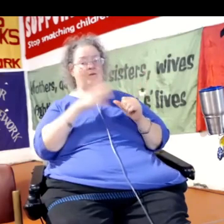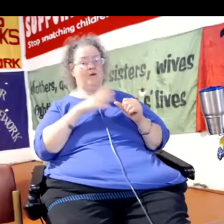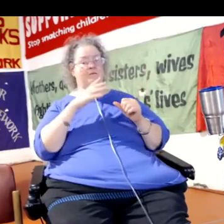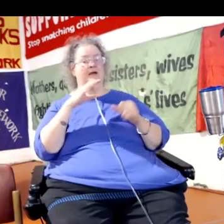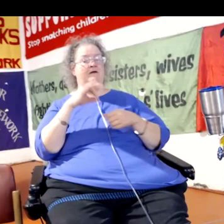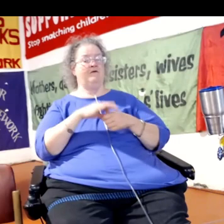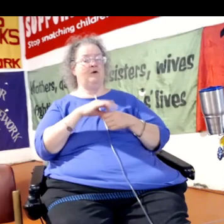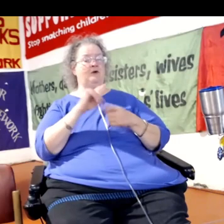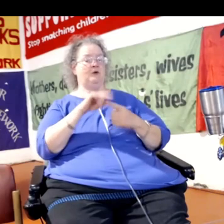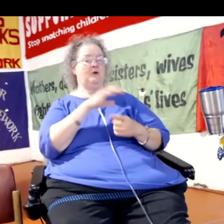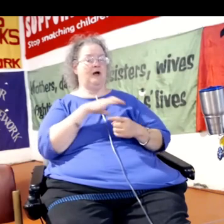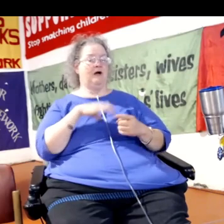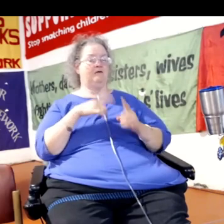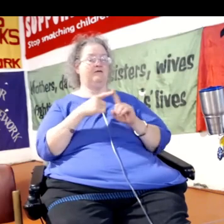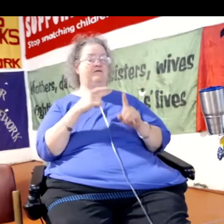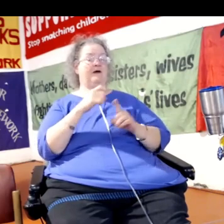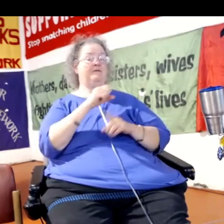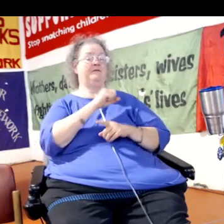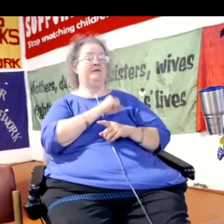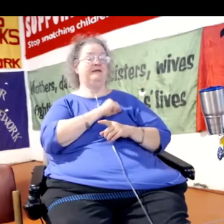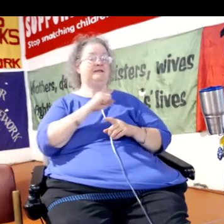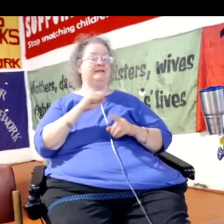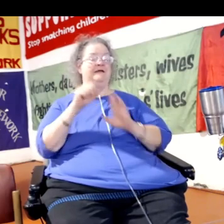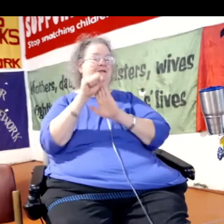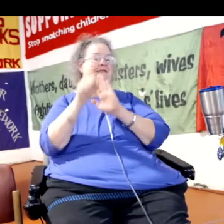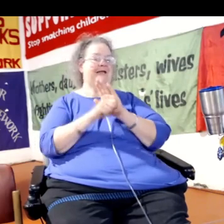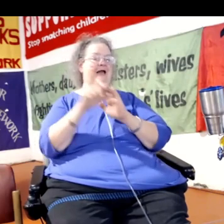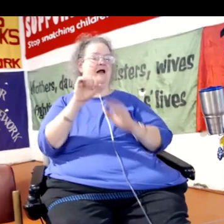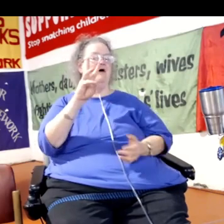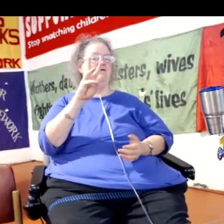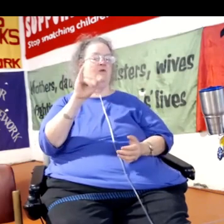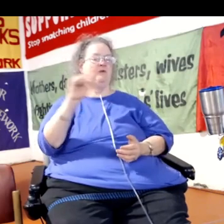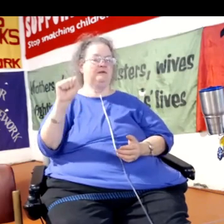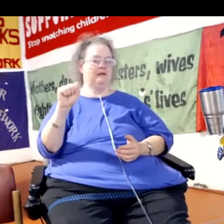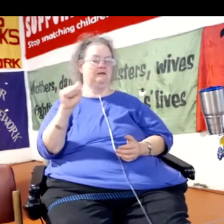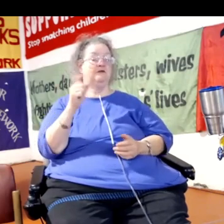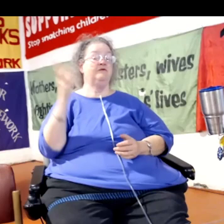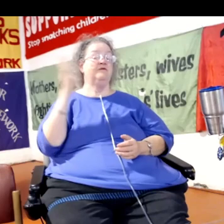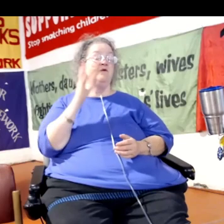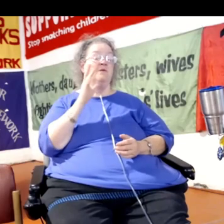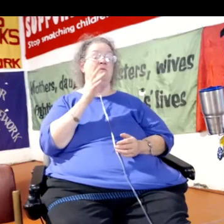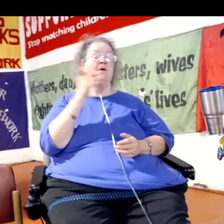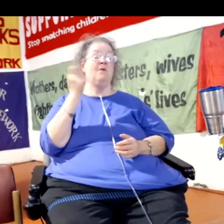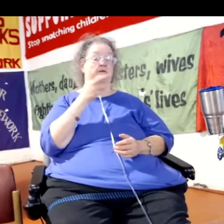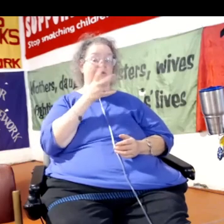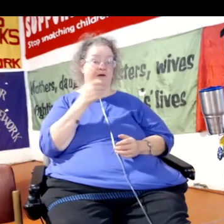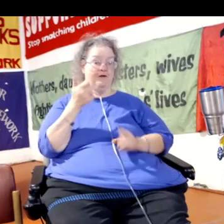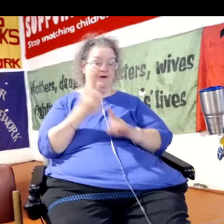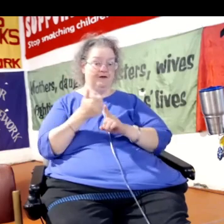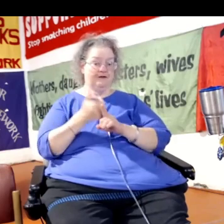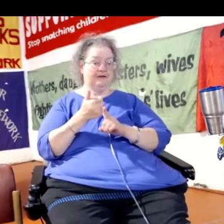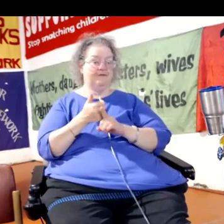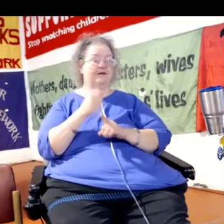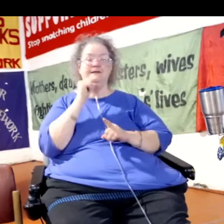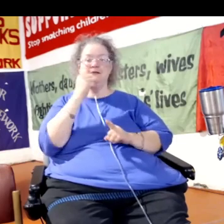to Congress from the state of Wisconsin. She is a former welfare mother herself who has not forgotten